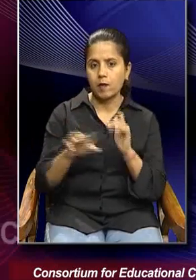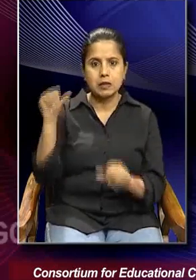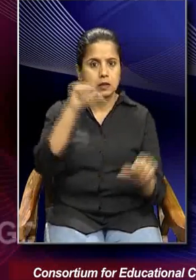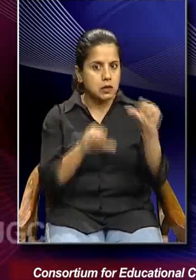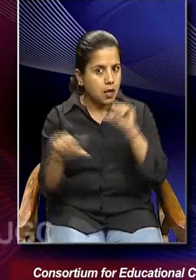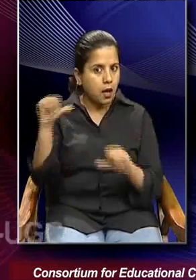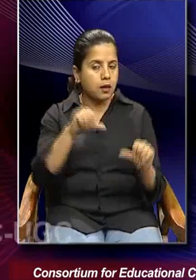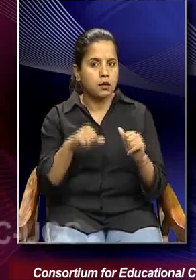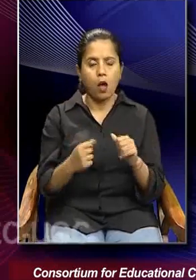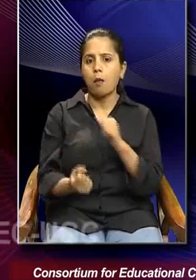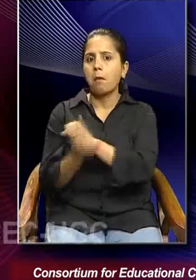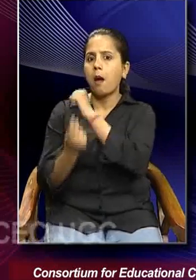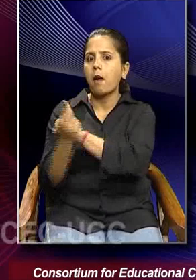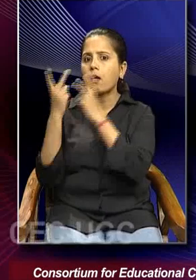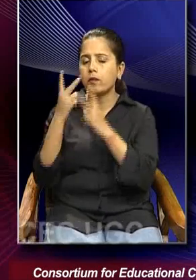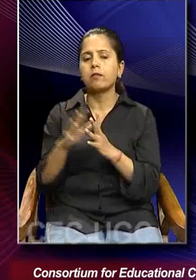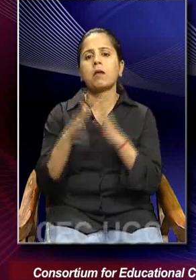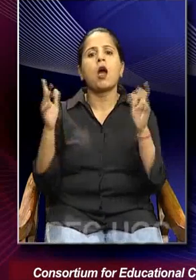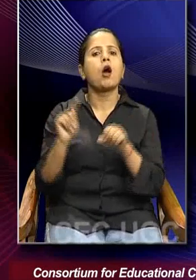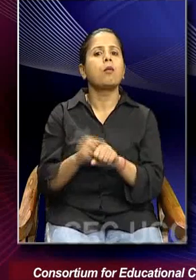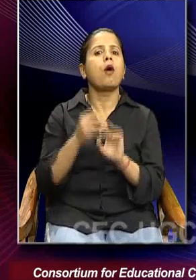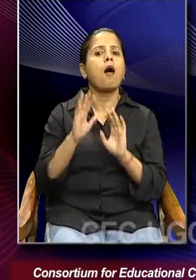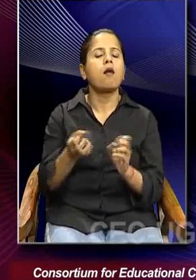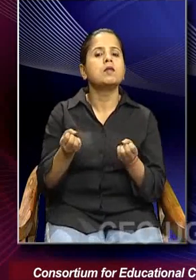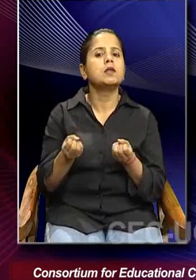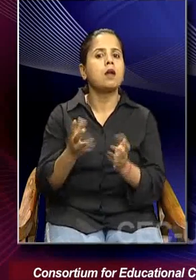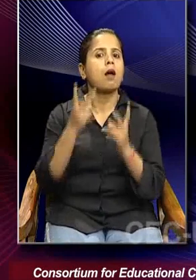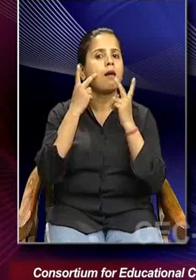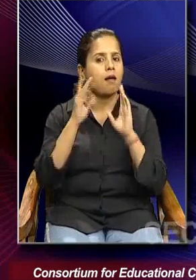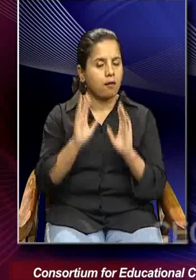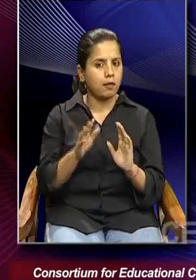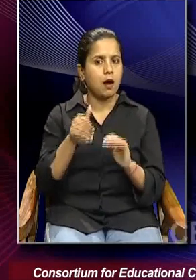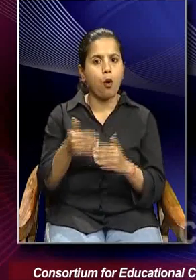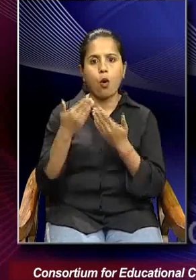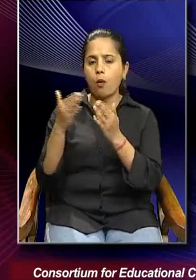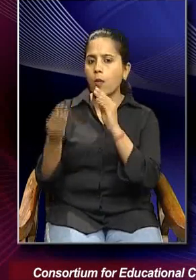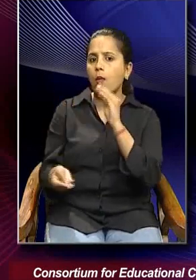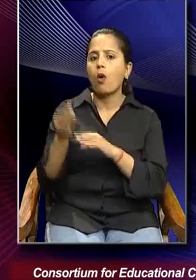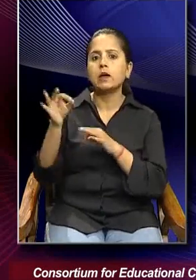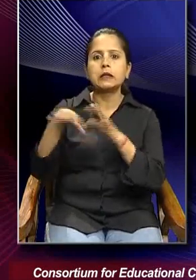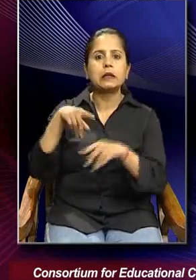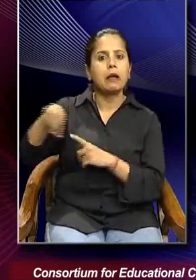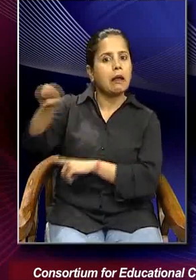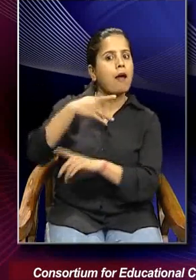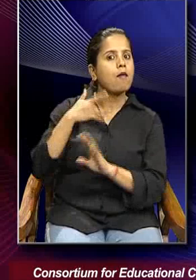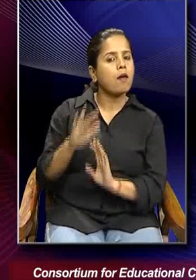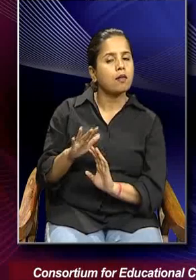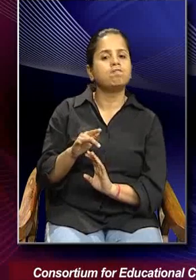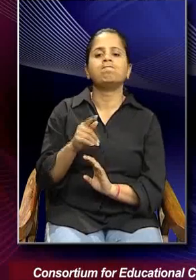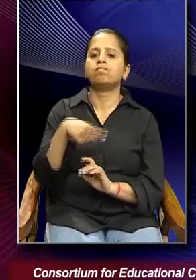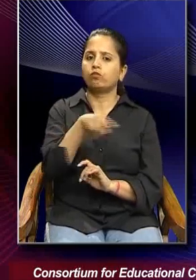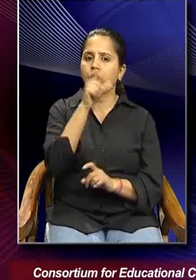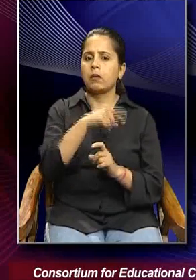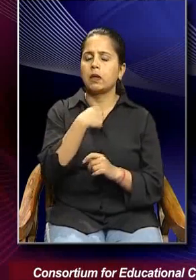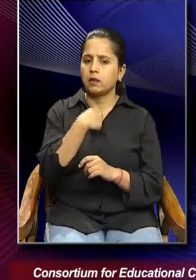science coming up, greater opportunities started opening up in the urban areas. And so therefore,